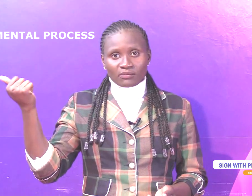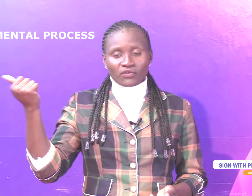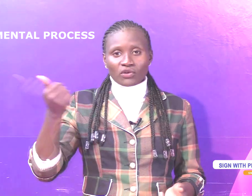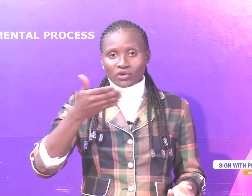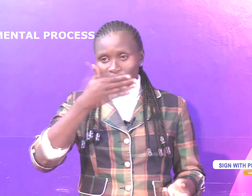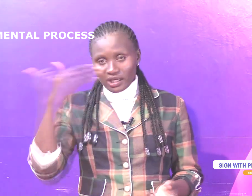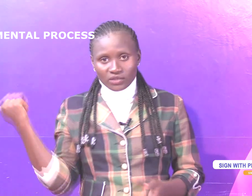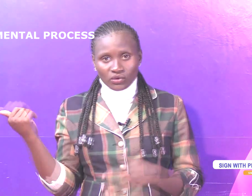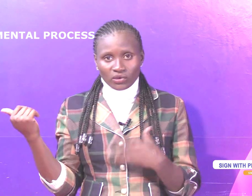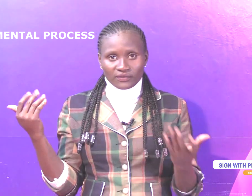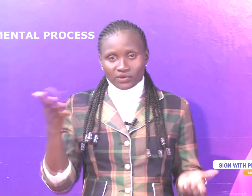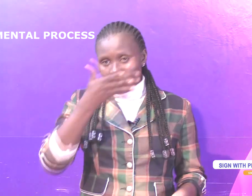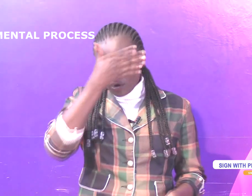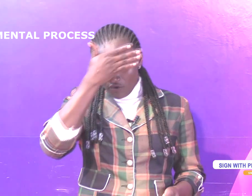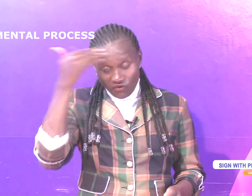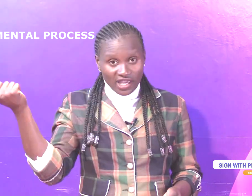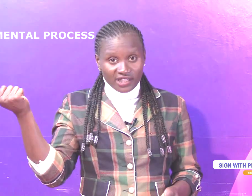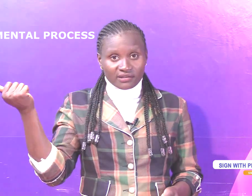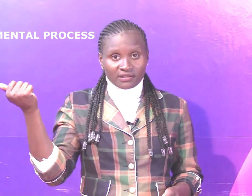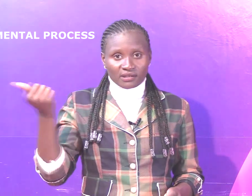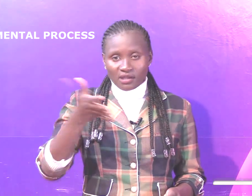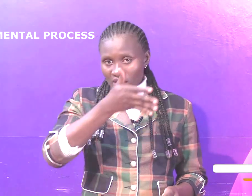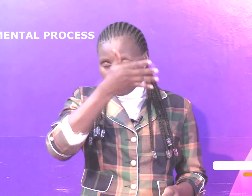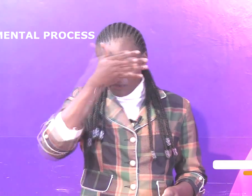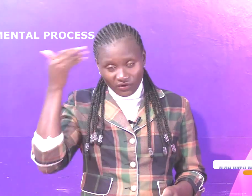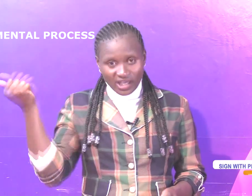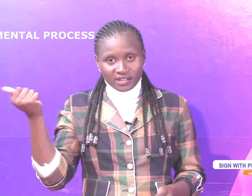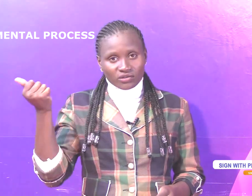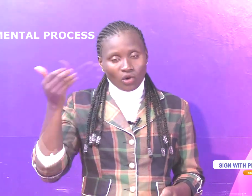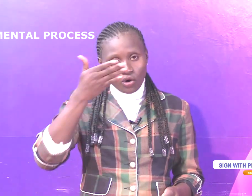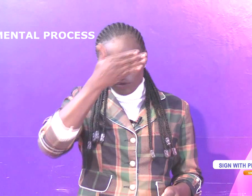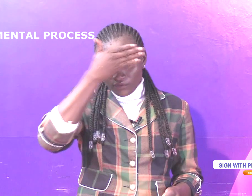your right or left. So forget, forget. So forget,